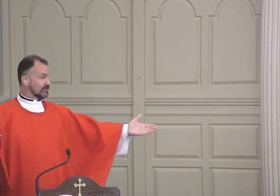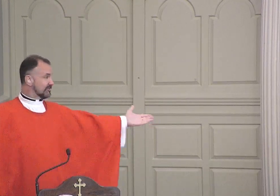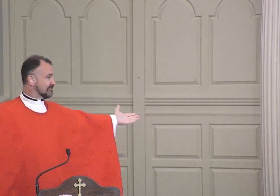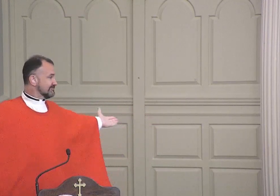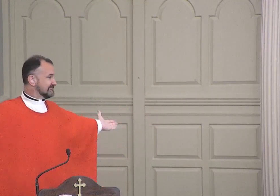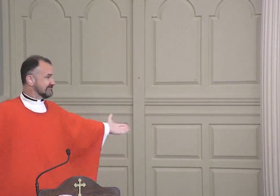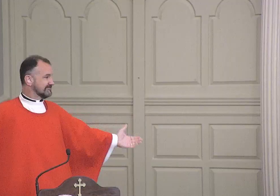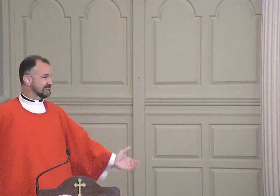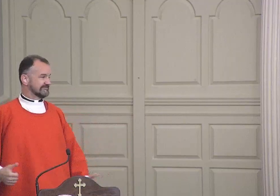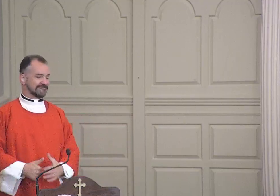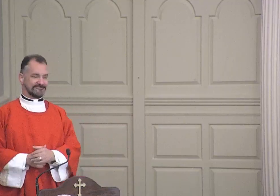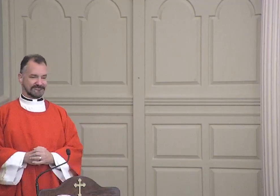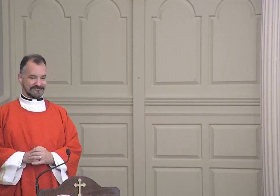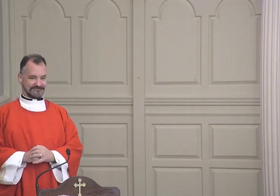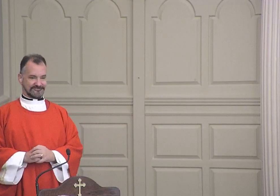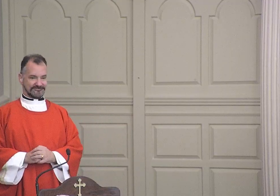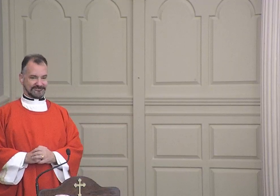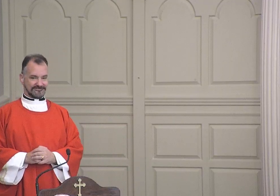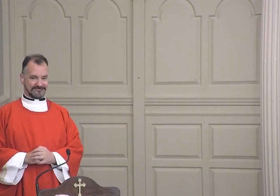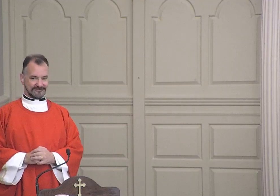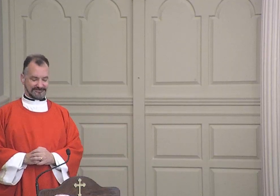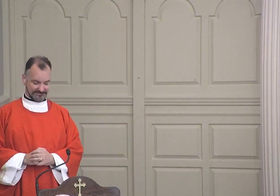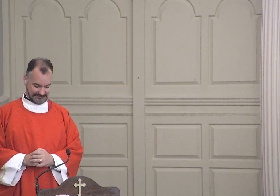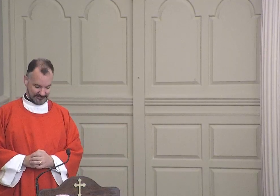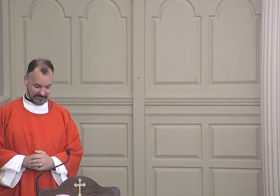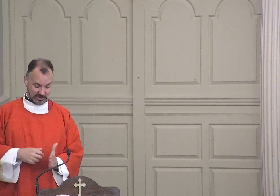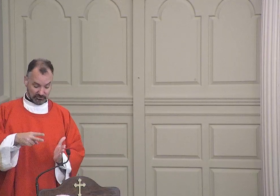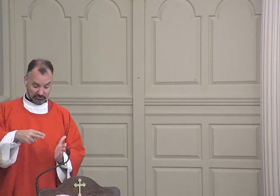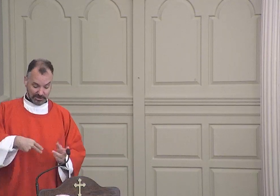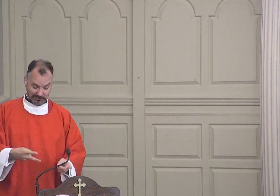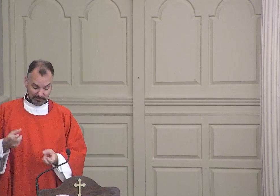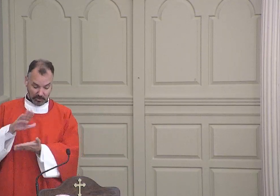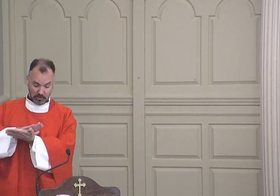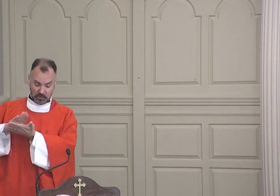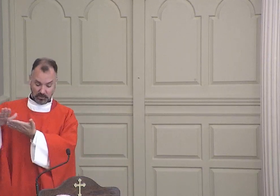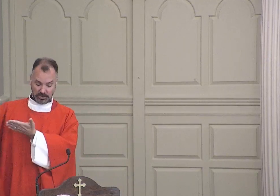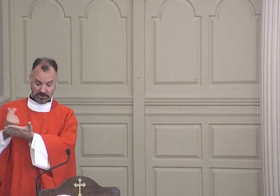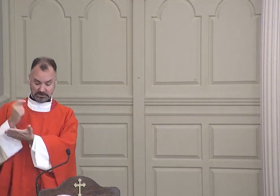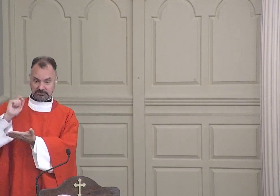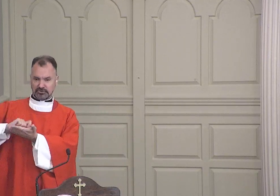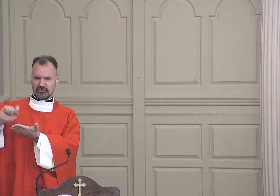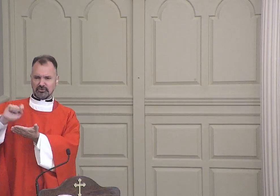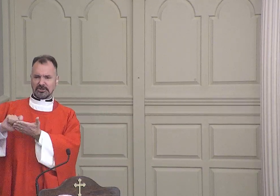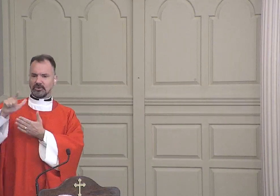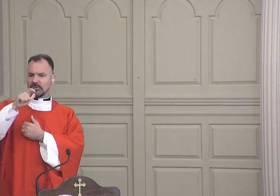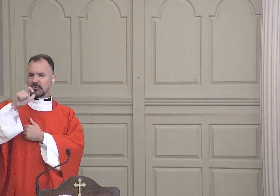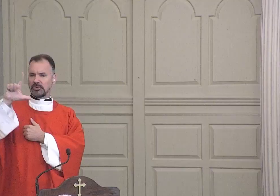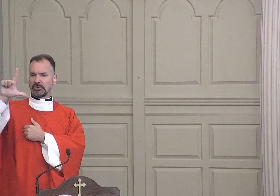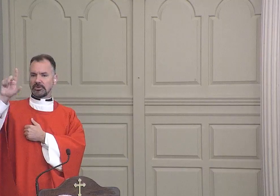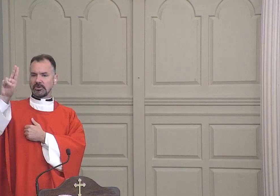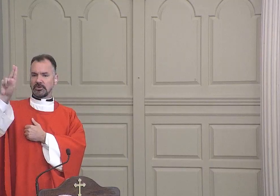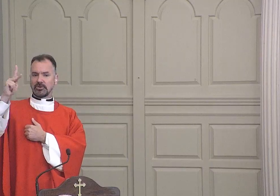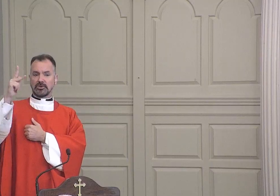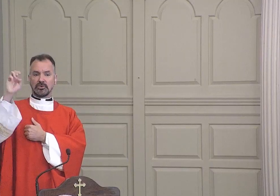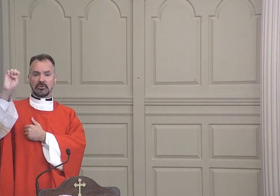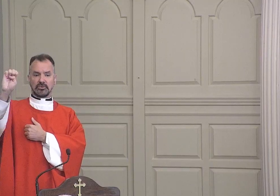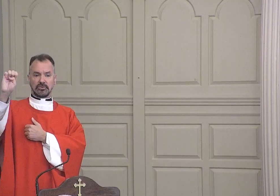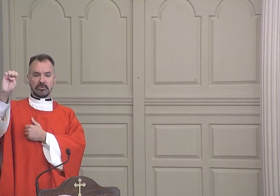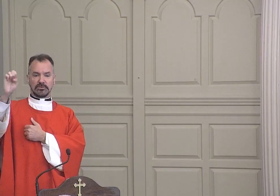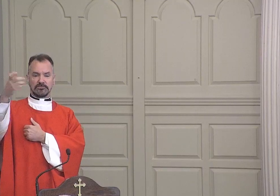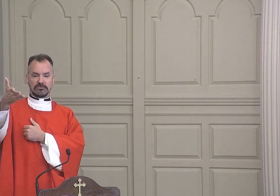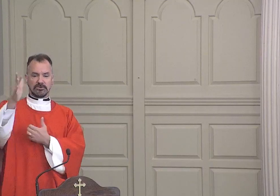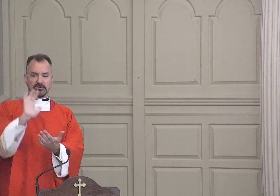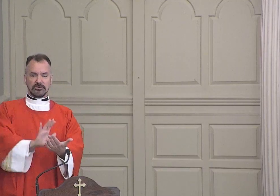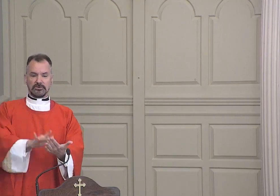The Lord be with you and with your spirit. A reading from the Holy Gospel according to Luke.